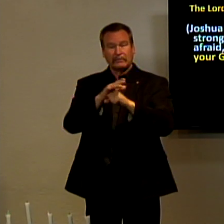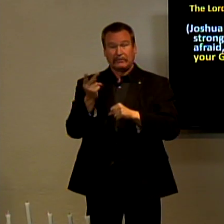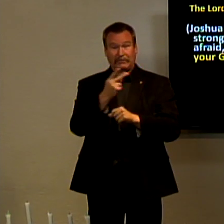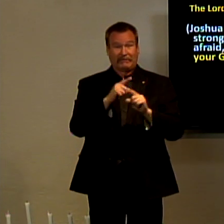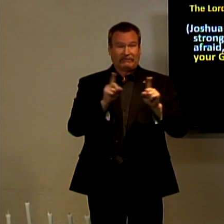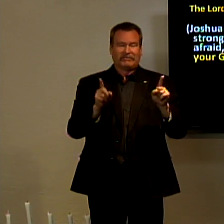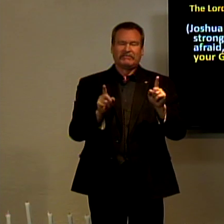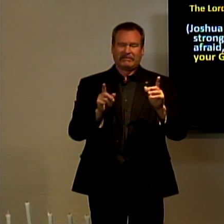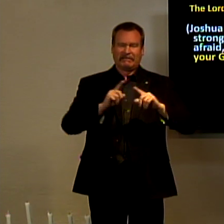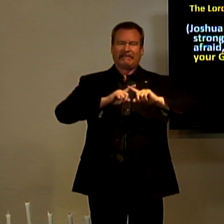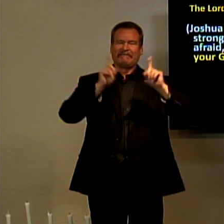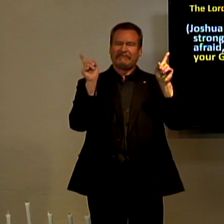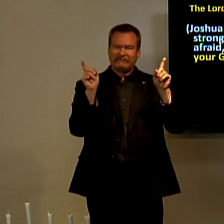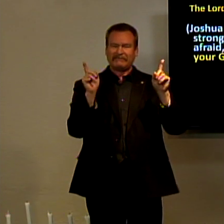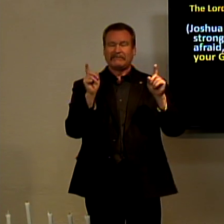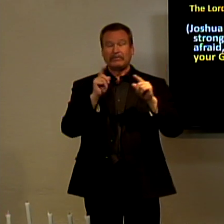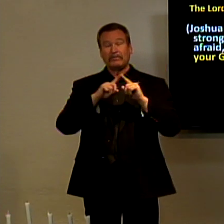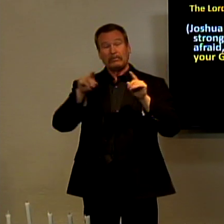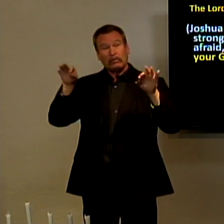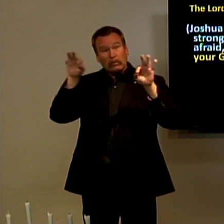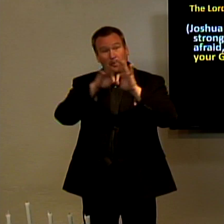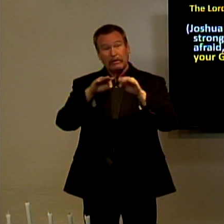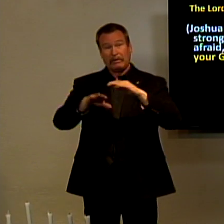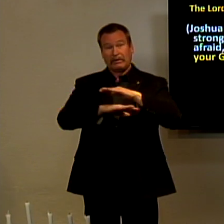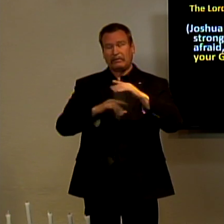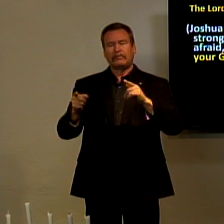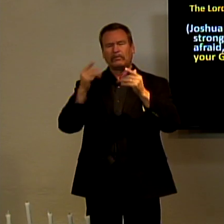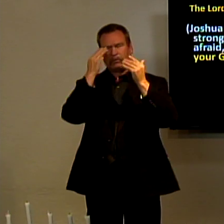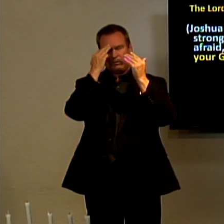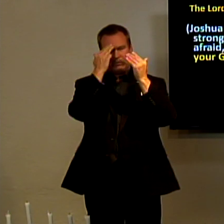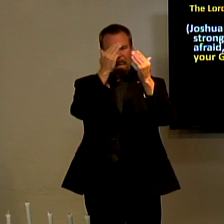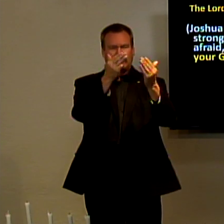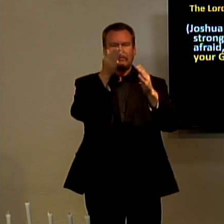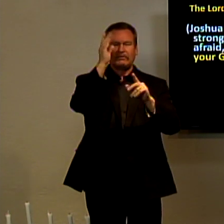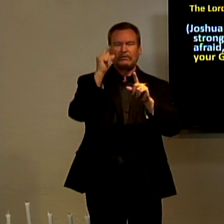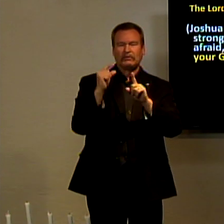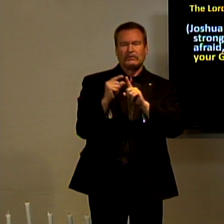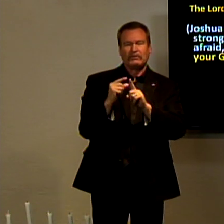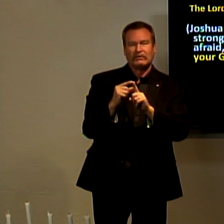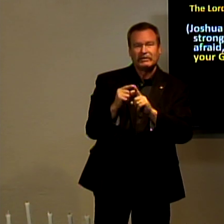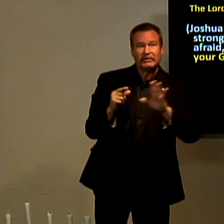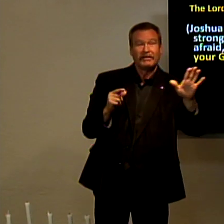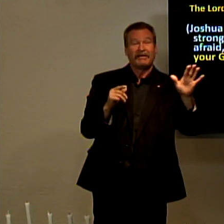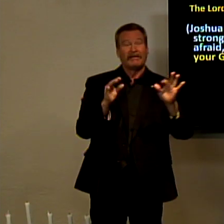give. They had different journeys, but they both obeyed God's word.